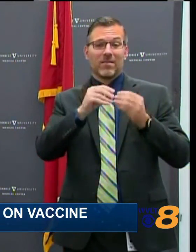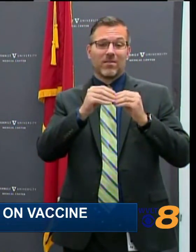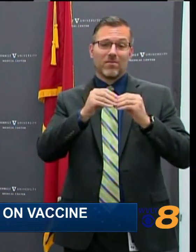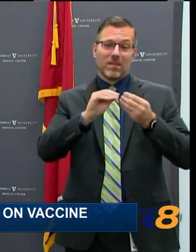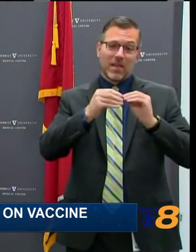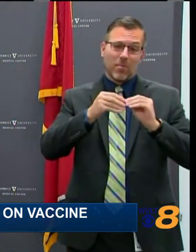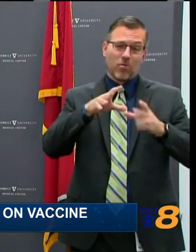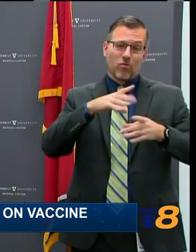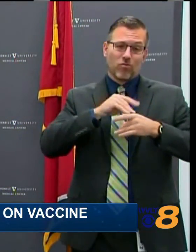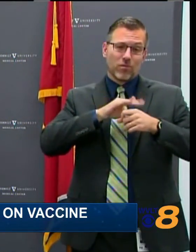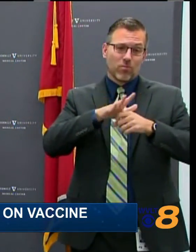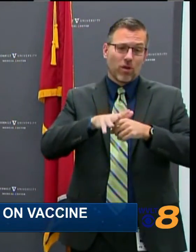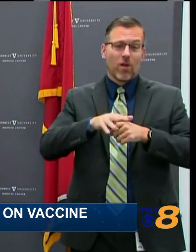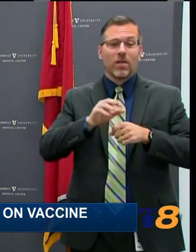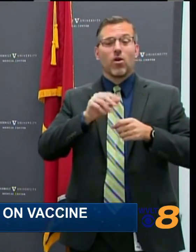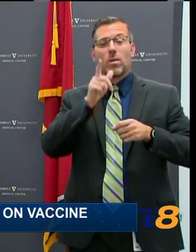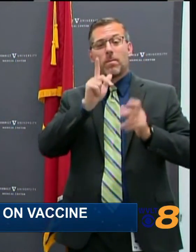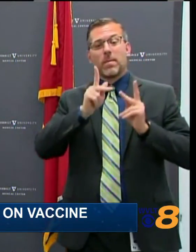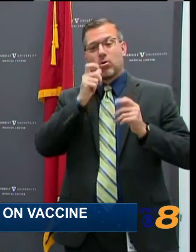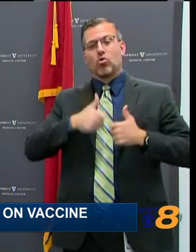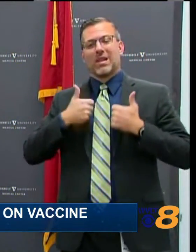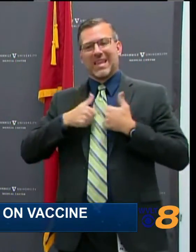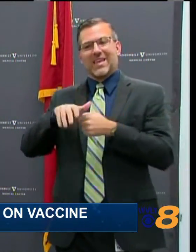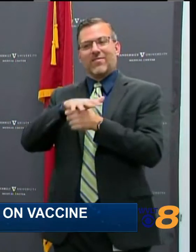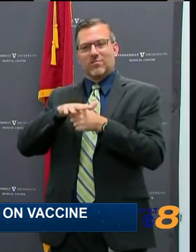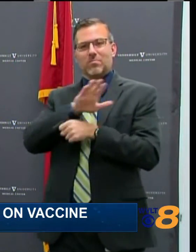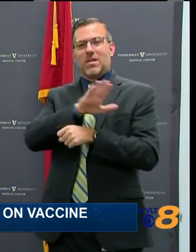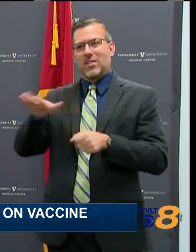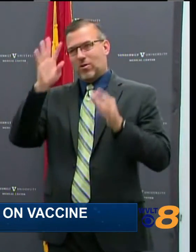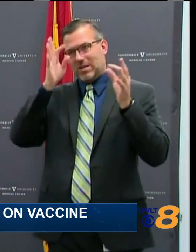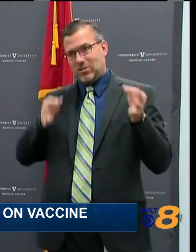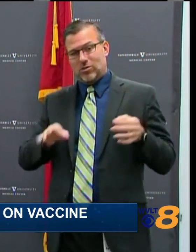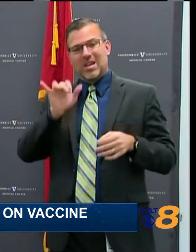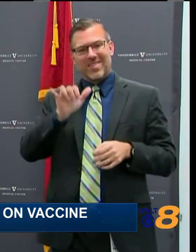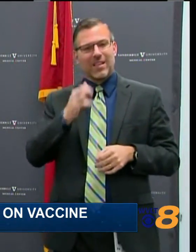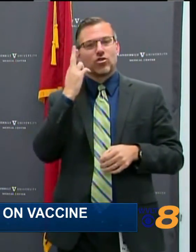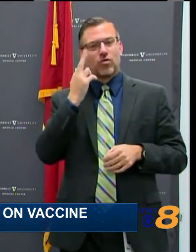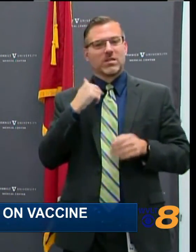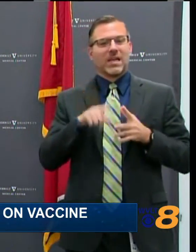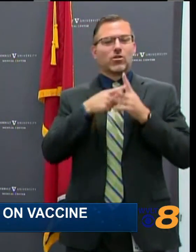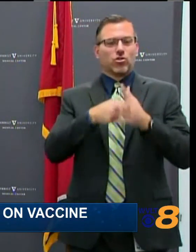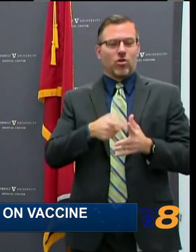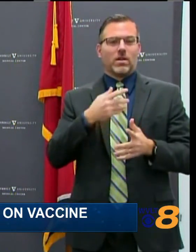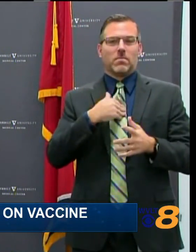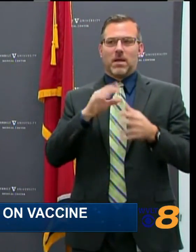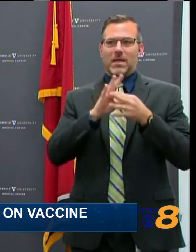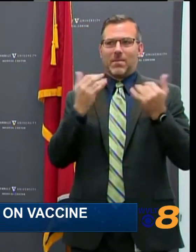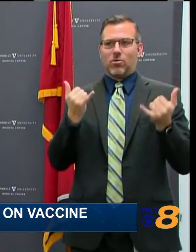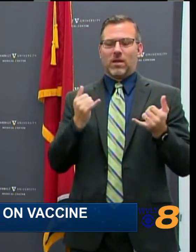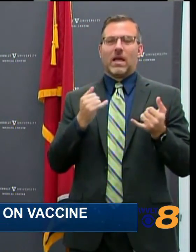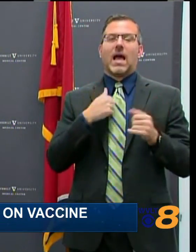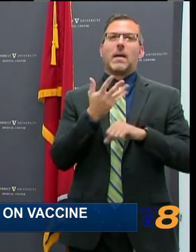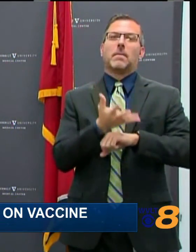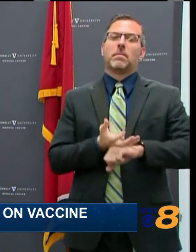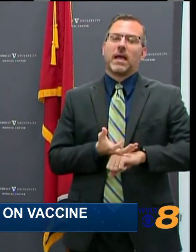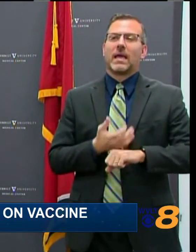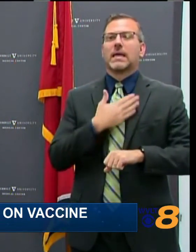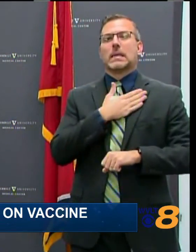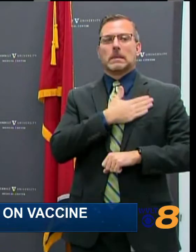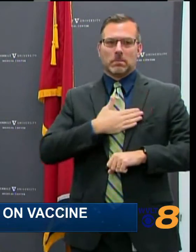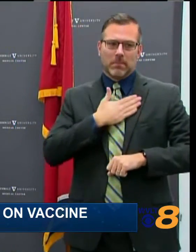are the people that live in those communities. And that's why I started off my comments today imploring Tennesseans, recognizing